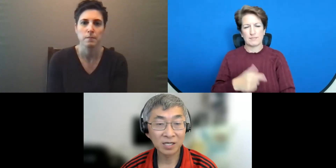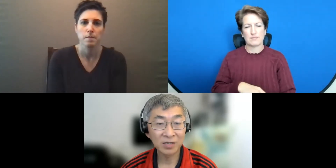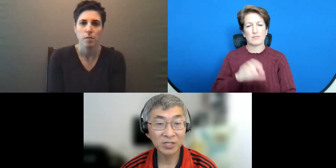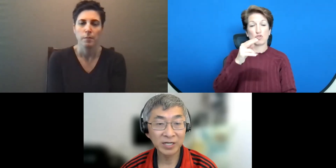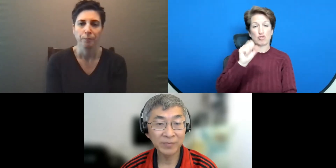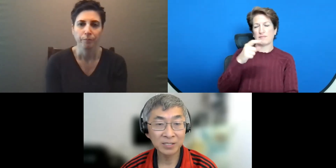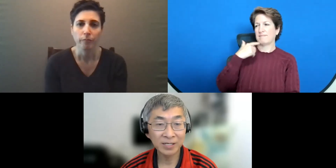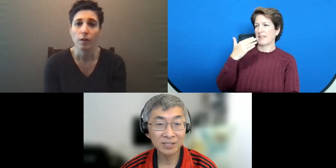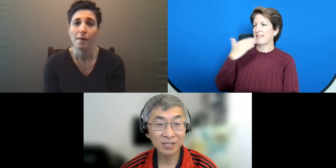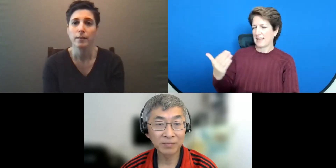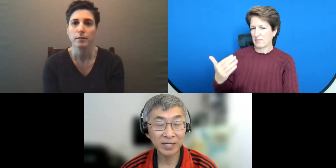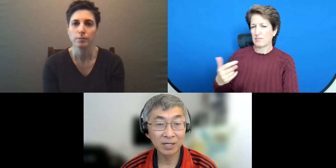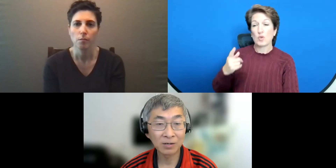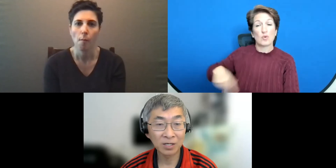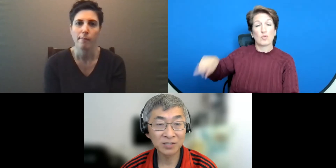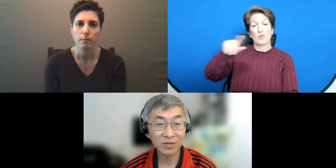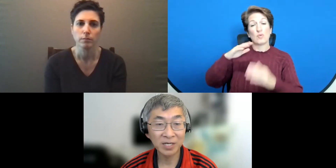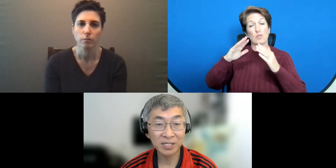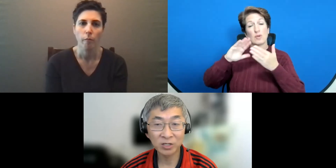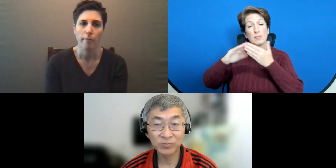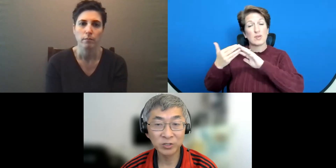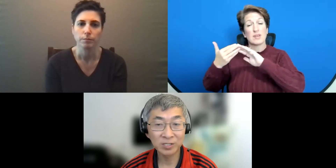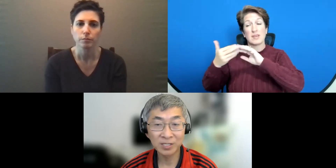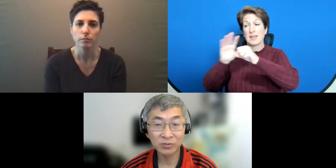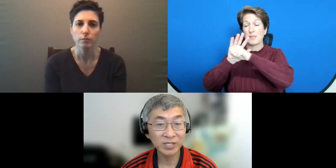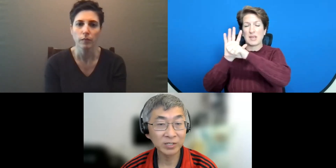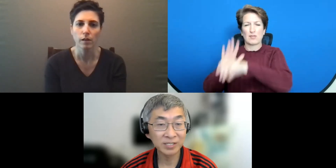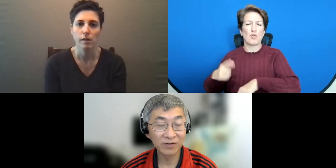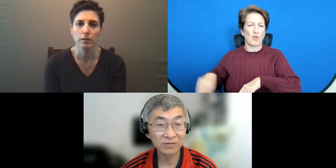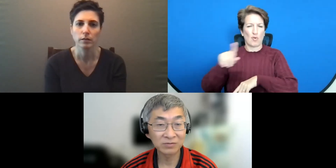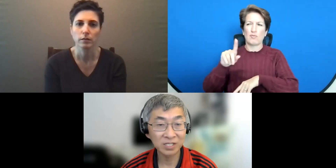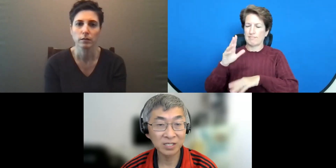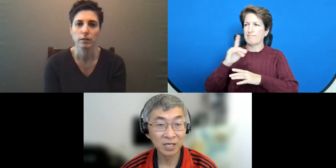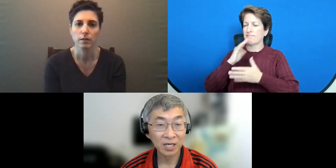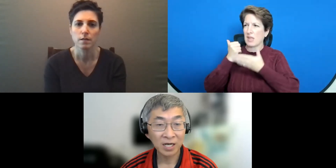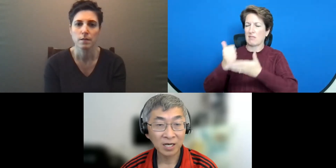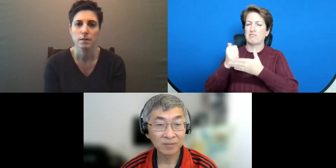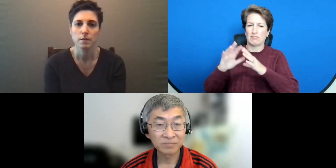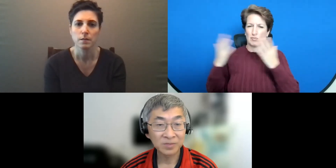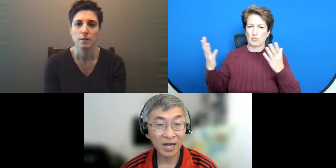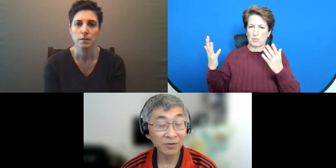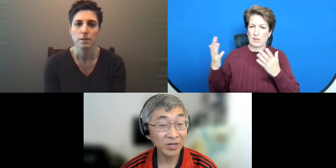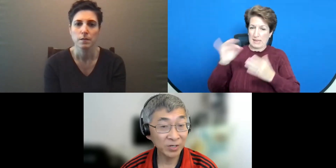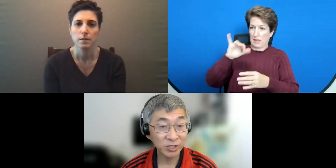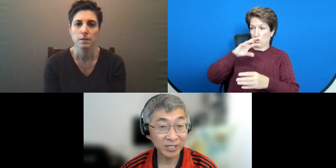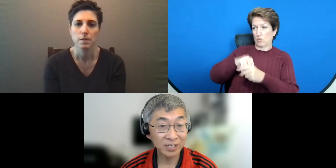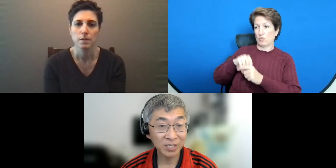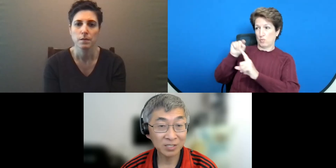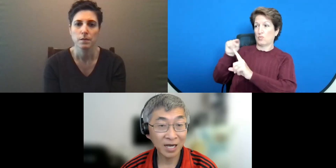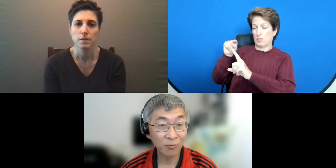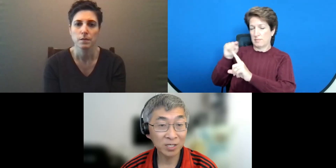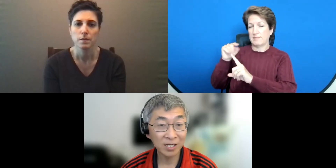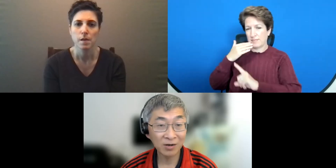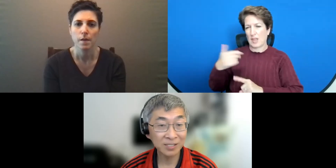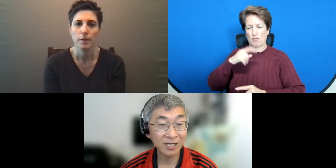all the community ambassadors made lots of amazing contributions, including yourself. I really appreciate it because